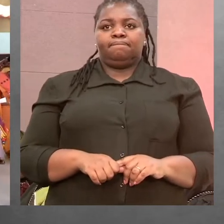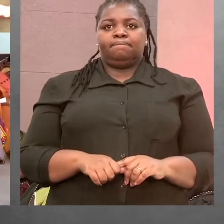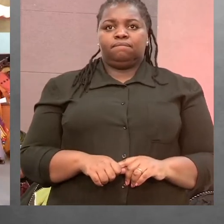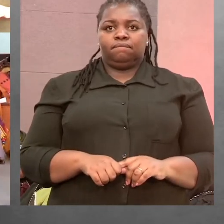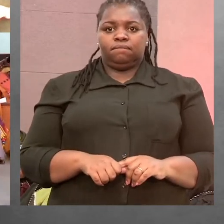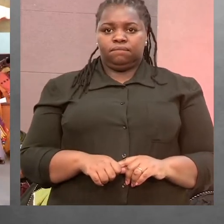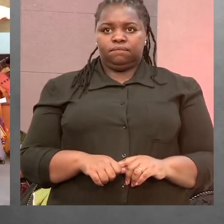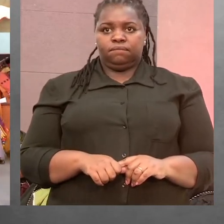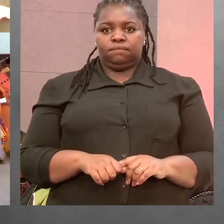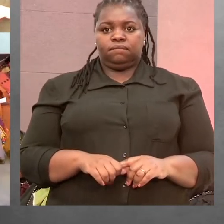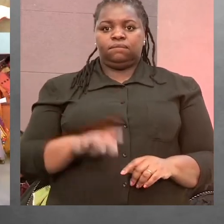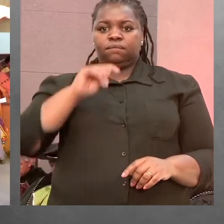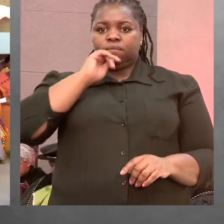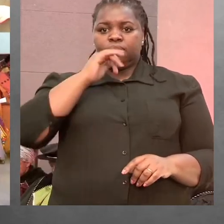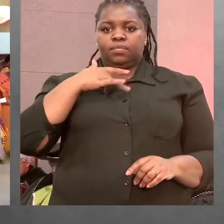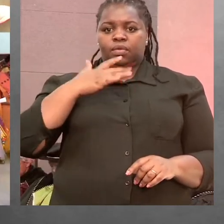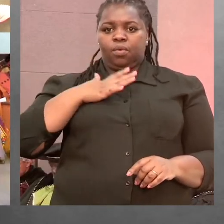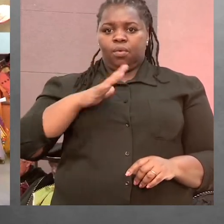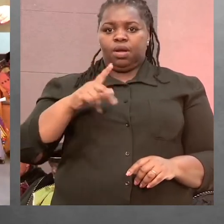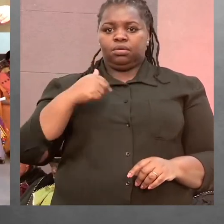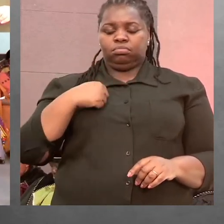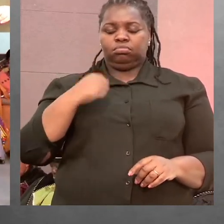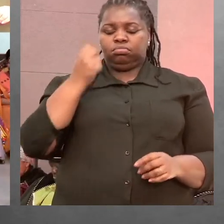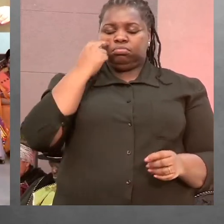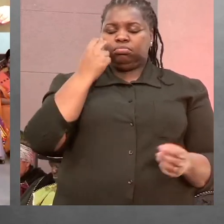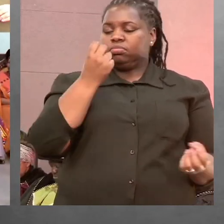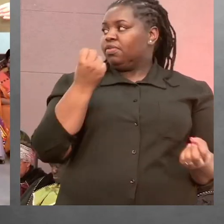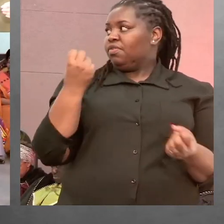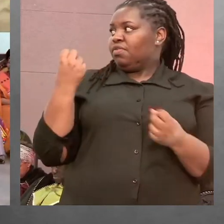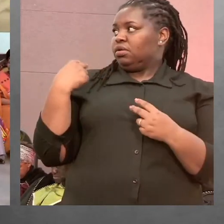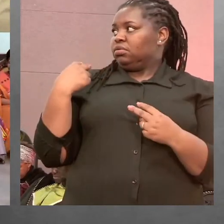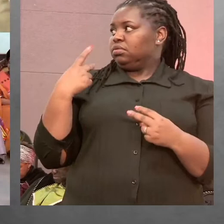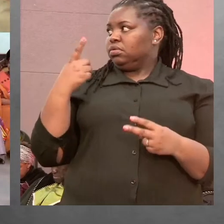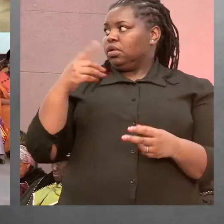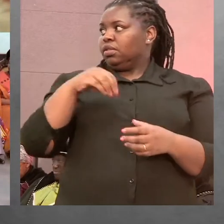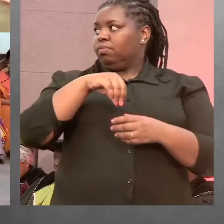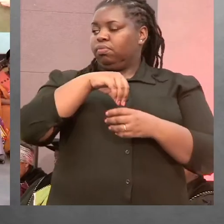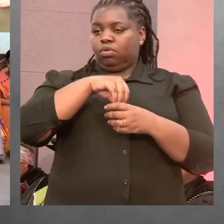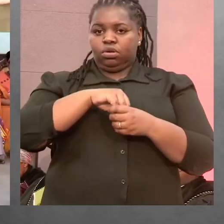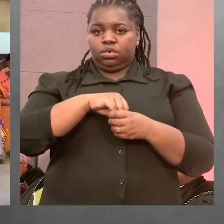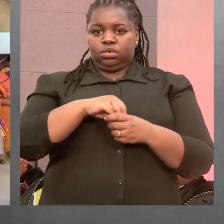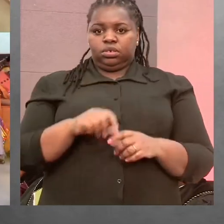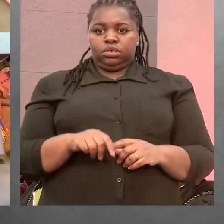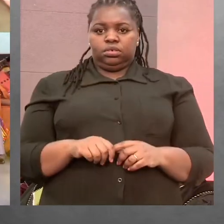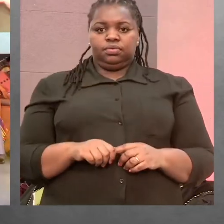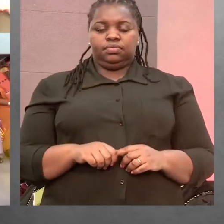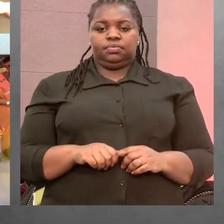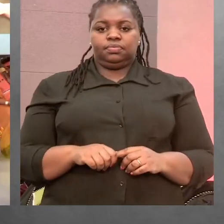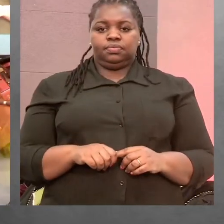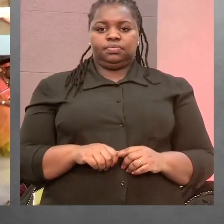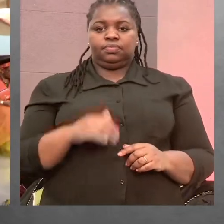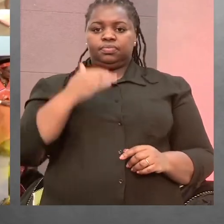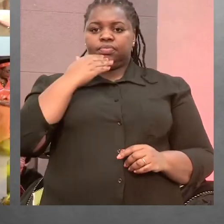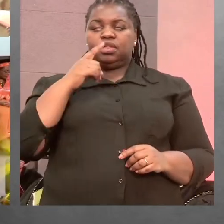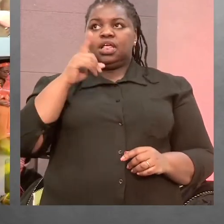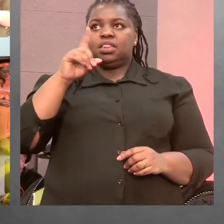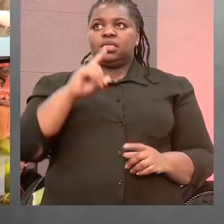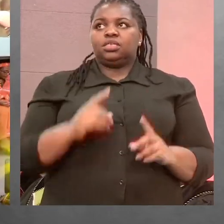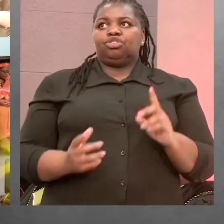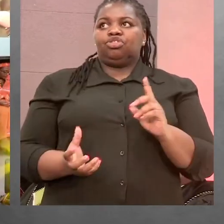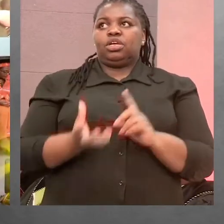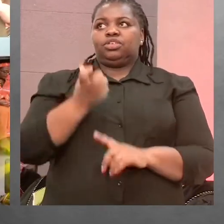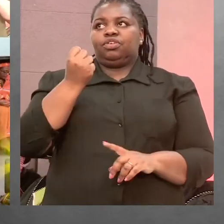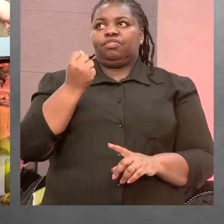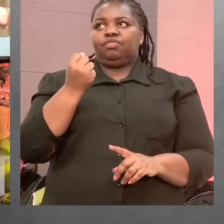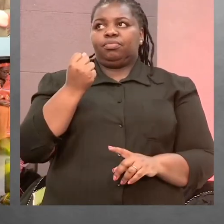And I wish to just reflect the context in which this achievement